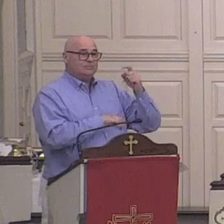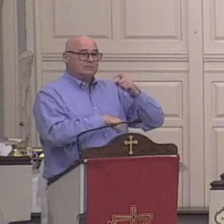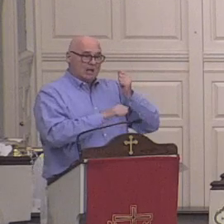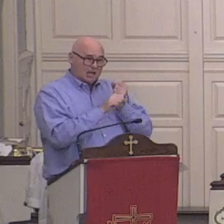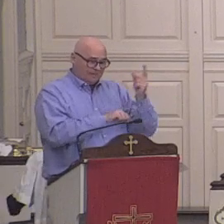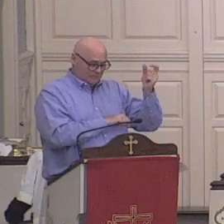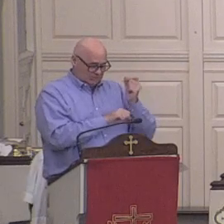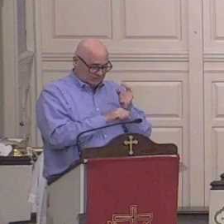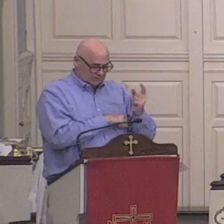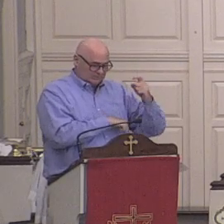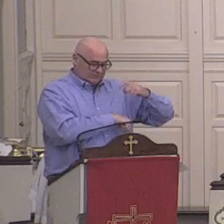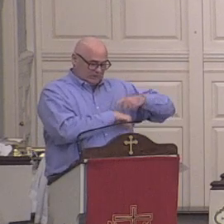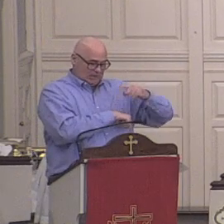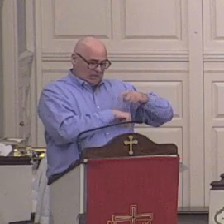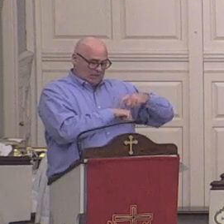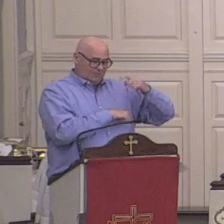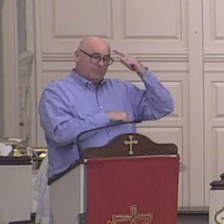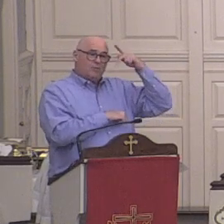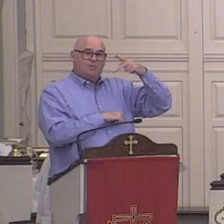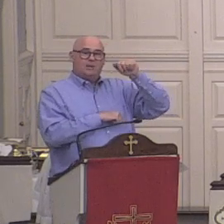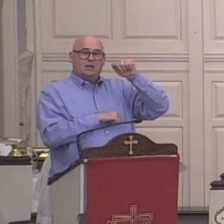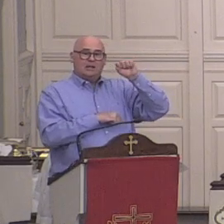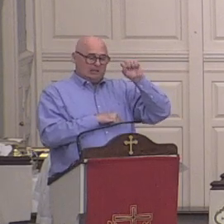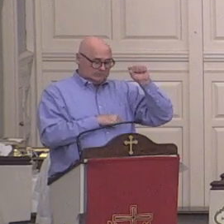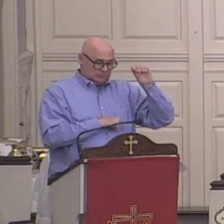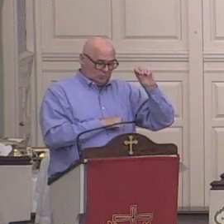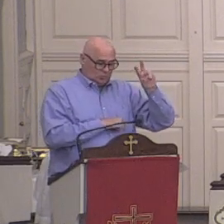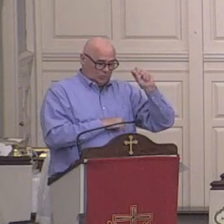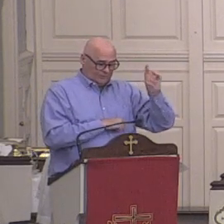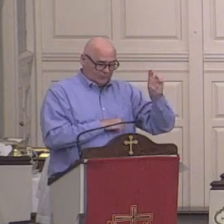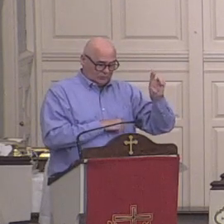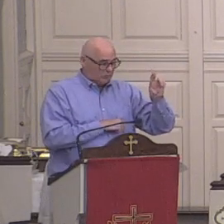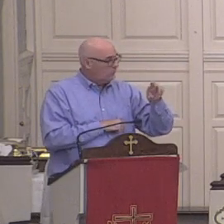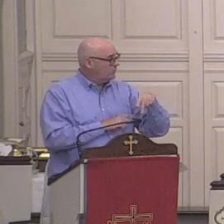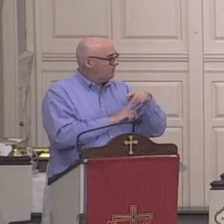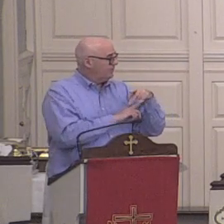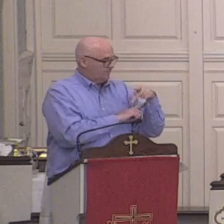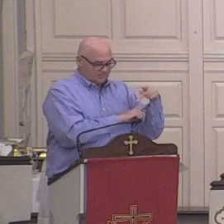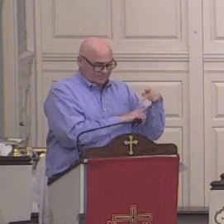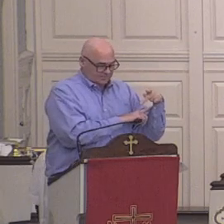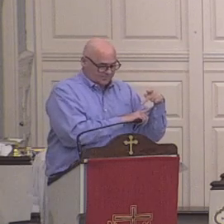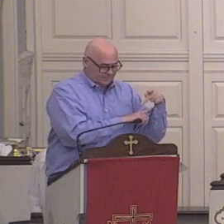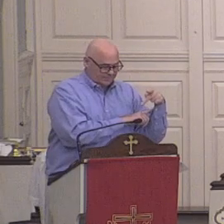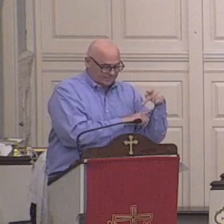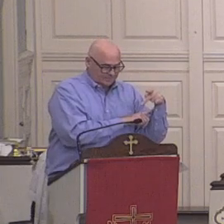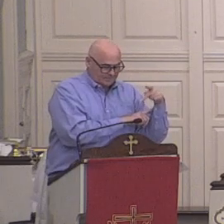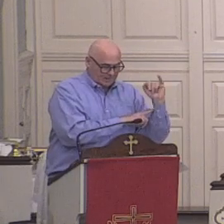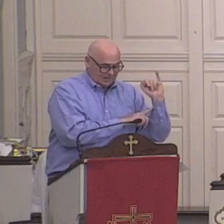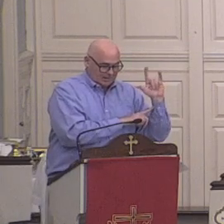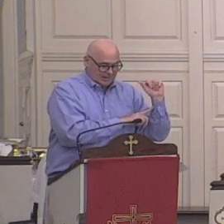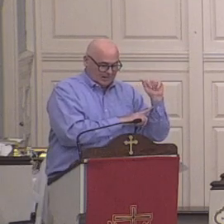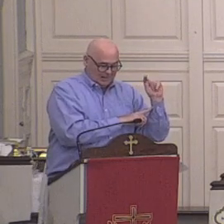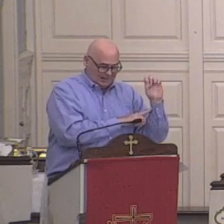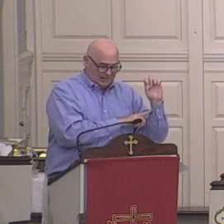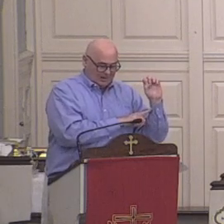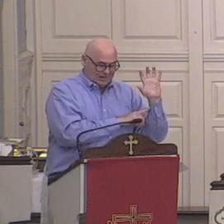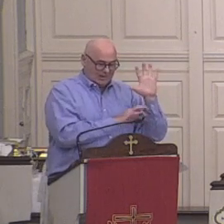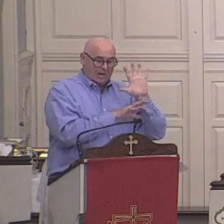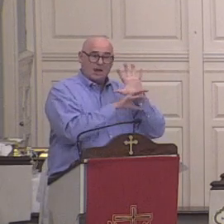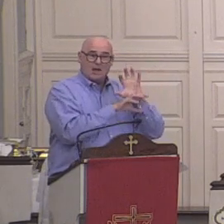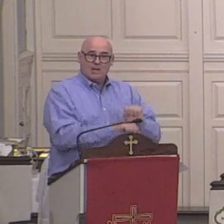Now, on the occasion of the feast, he used to release to them one